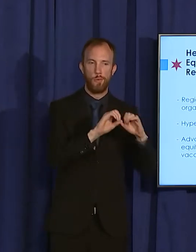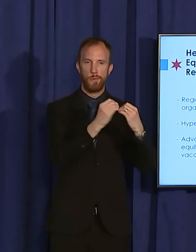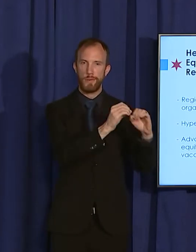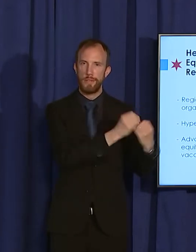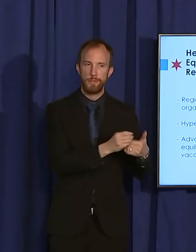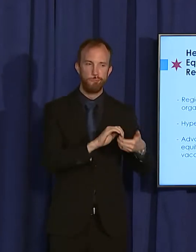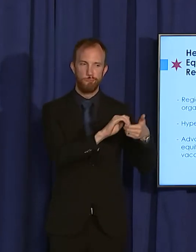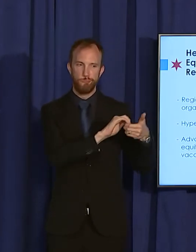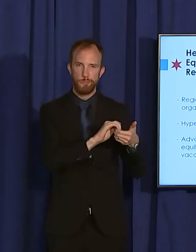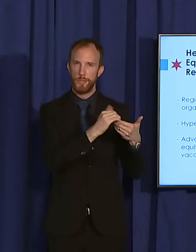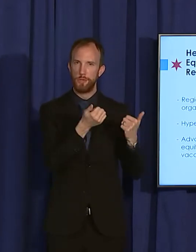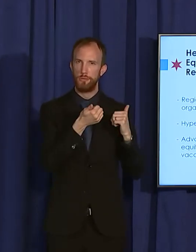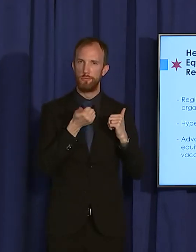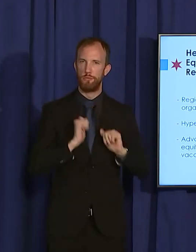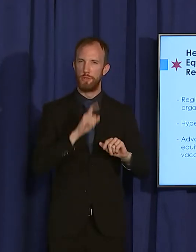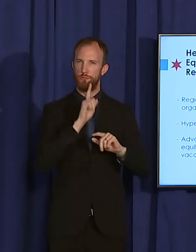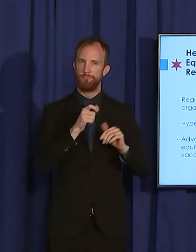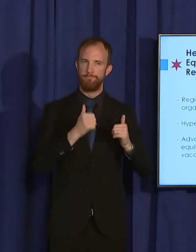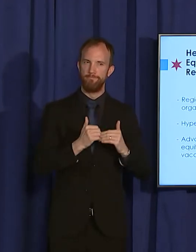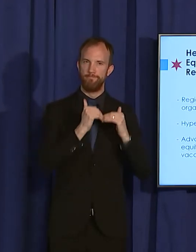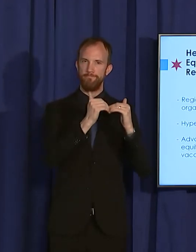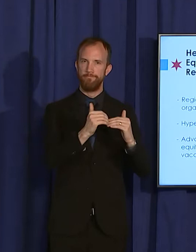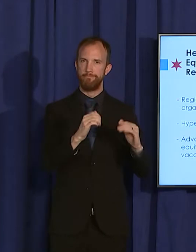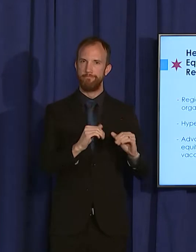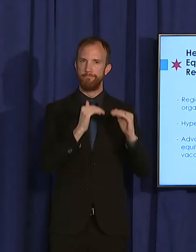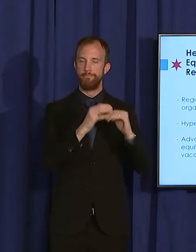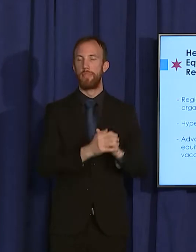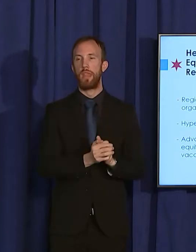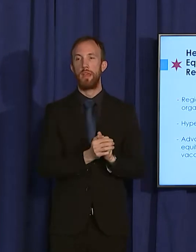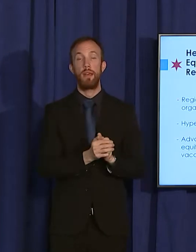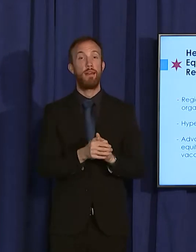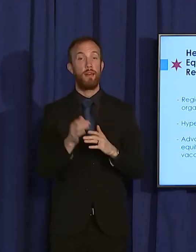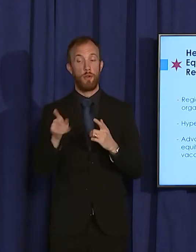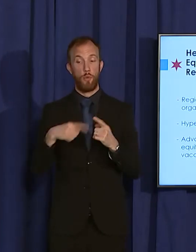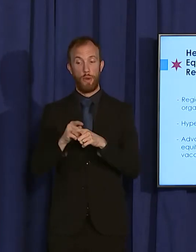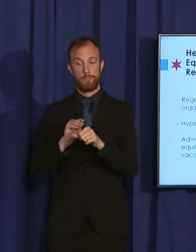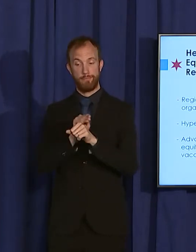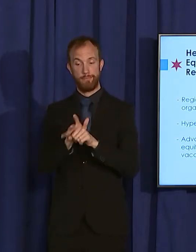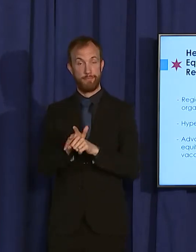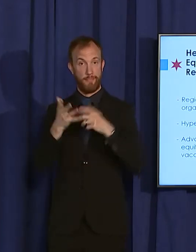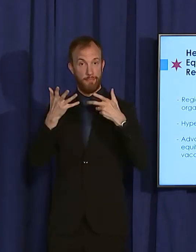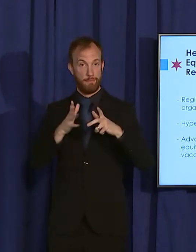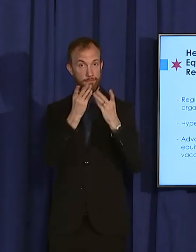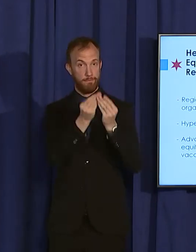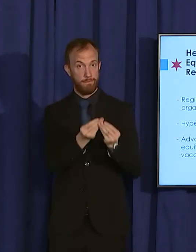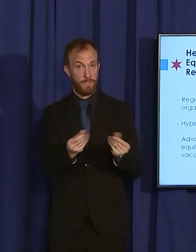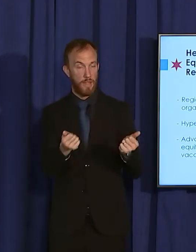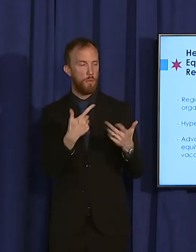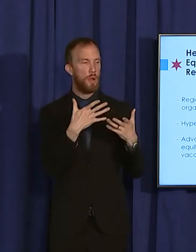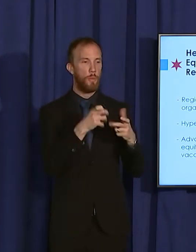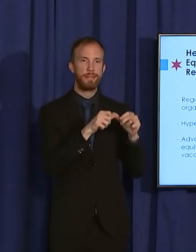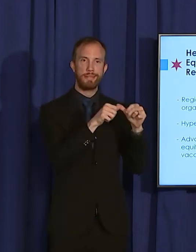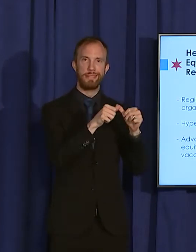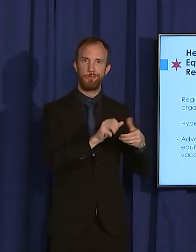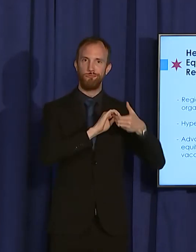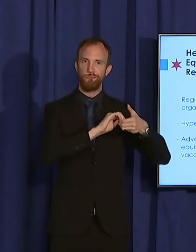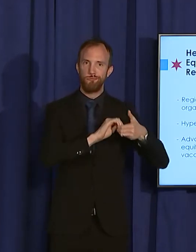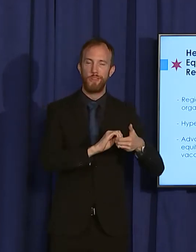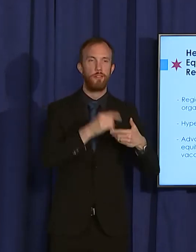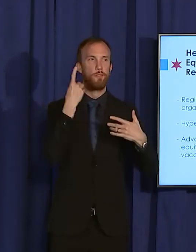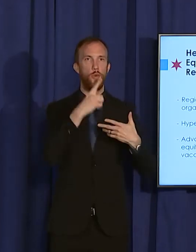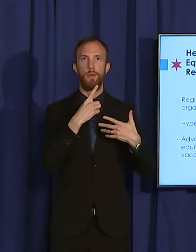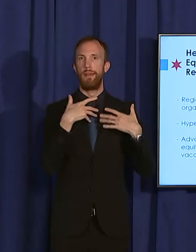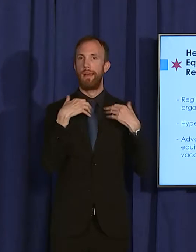be sustained. But then post-COVID, we're going to want to work with these groups on other issues like healthcare and social service